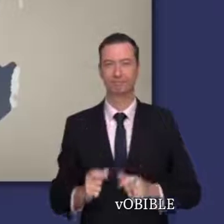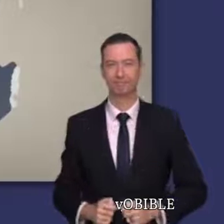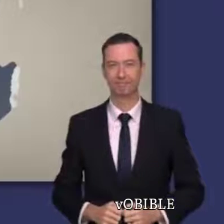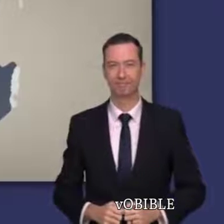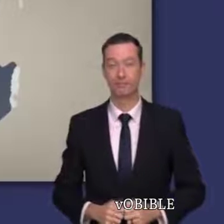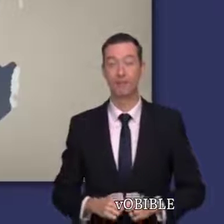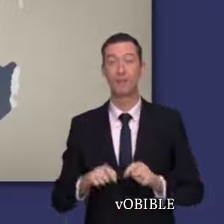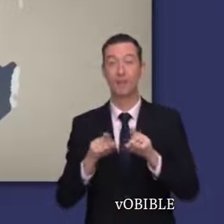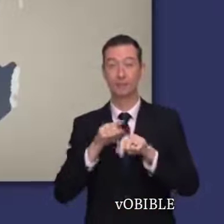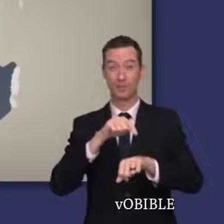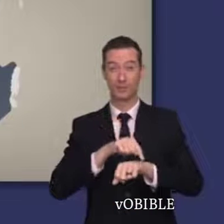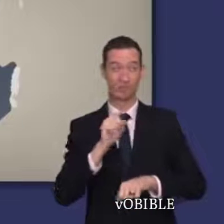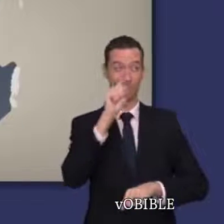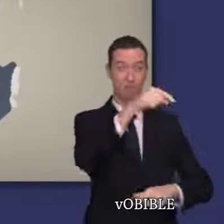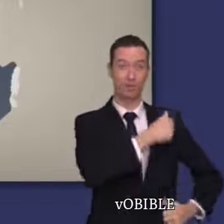of Judah.